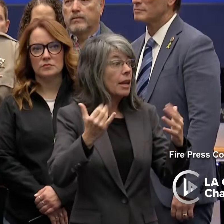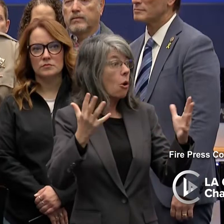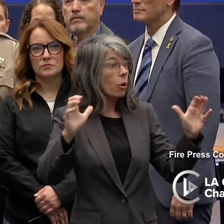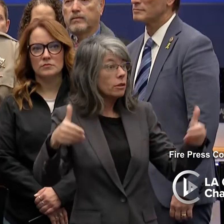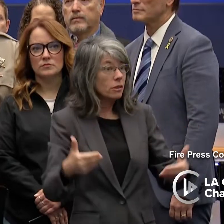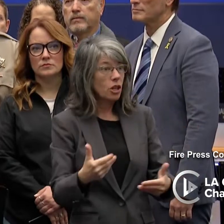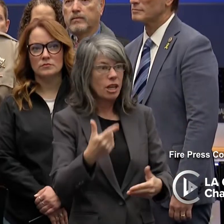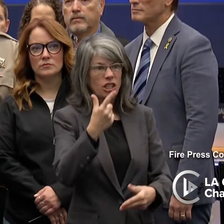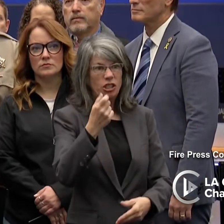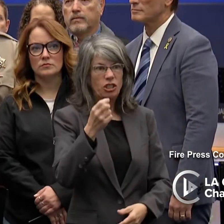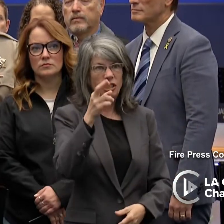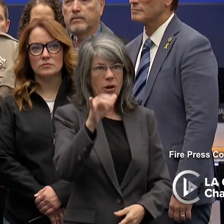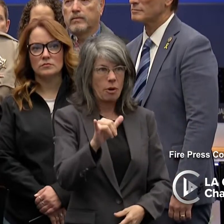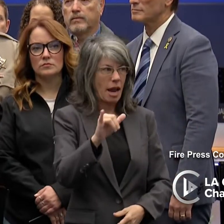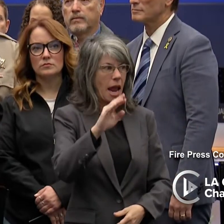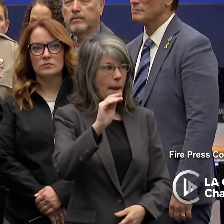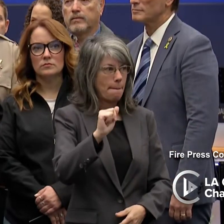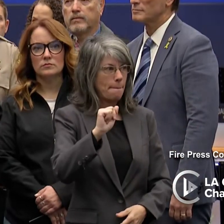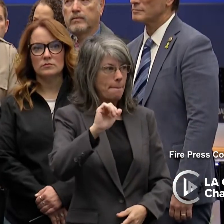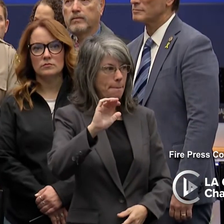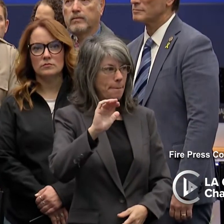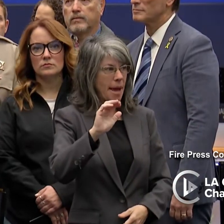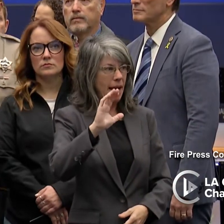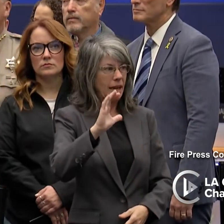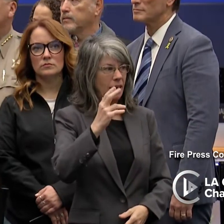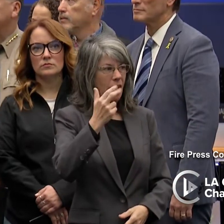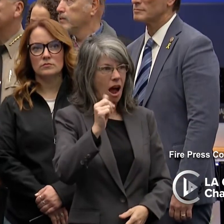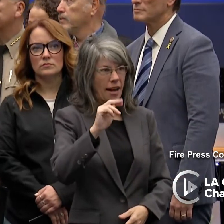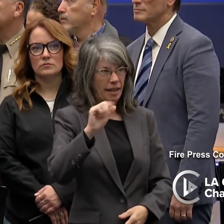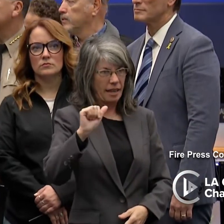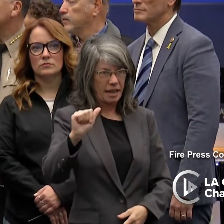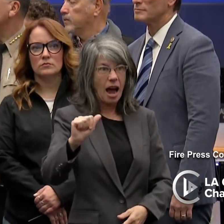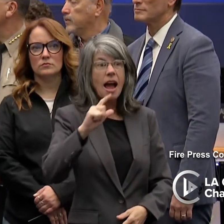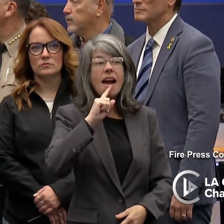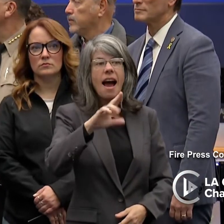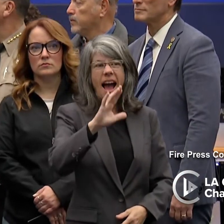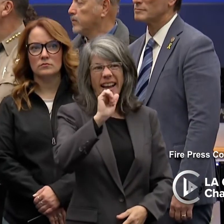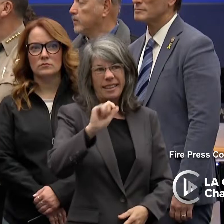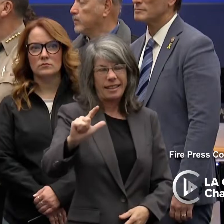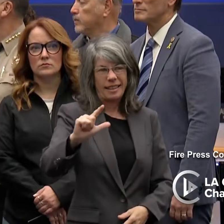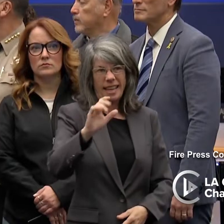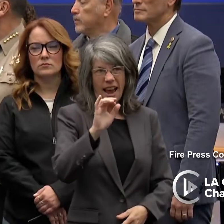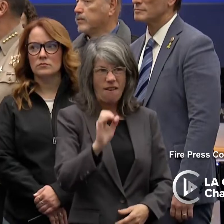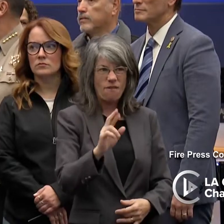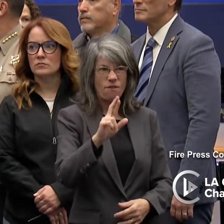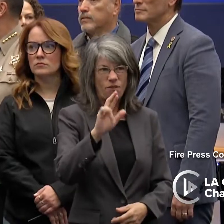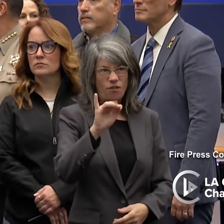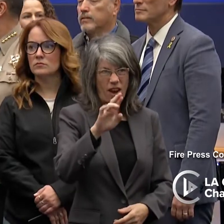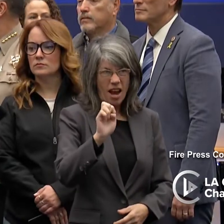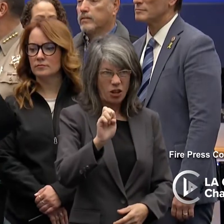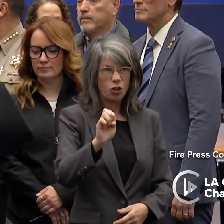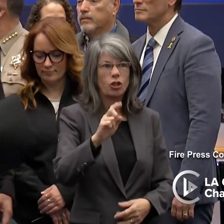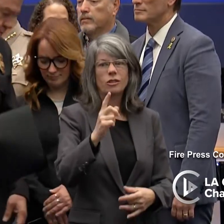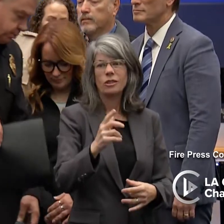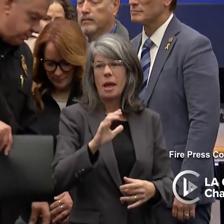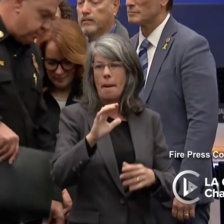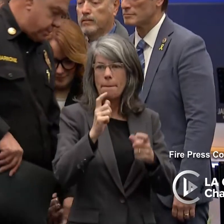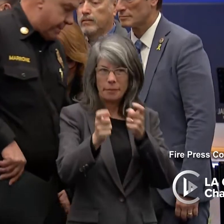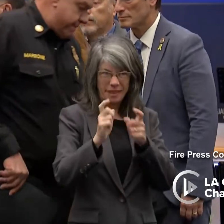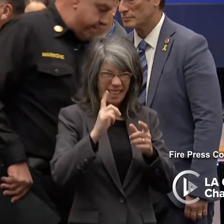introduce Jerry Magana, Deputy Incident Commander, CAL FIRE Incident Management Team 2.